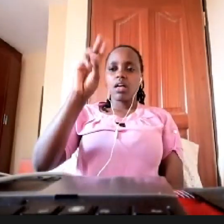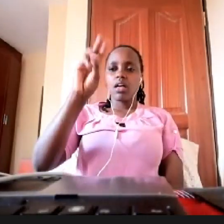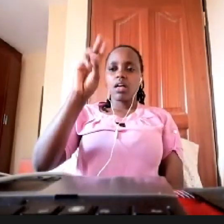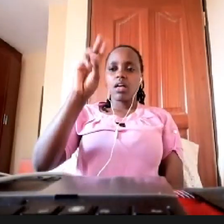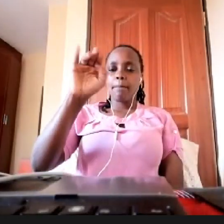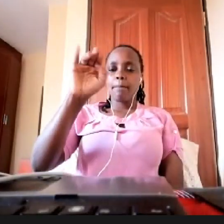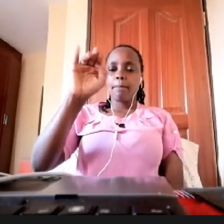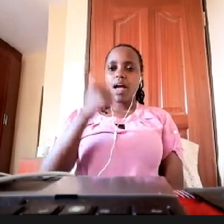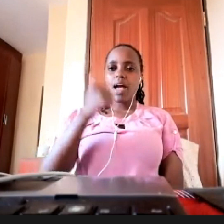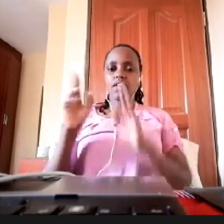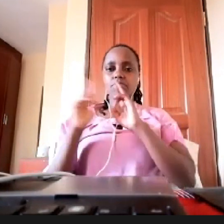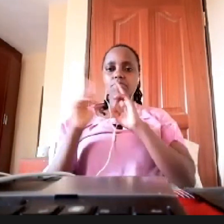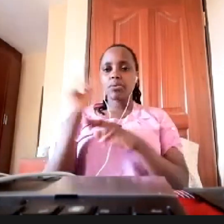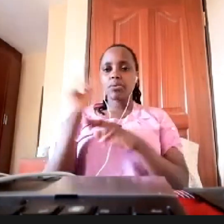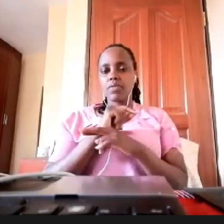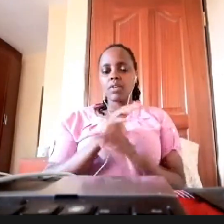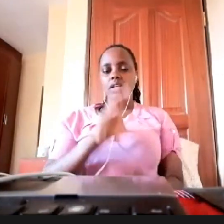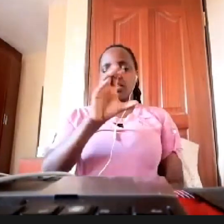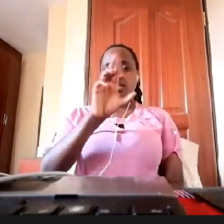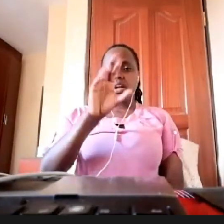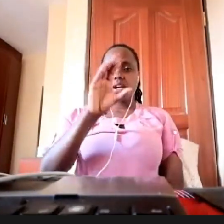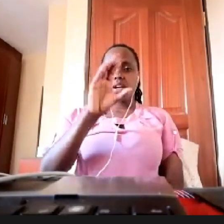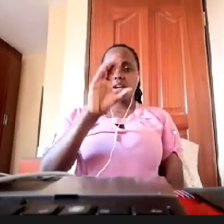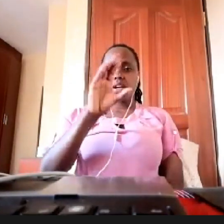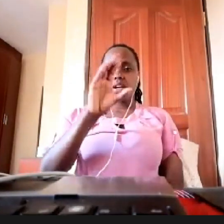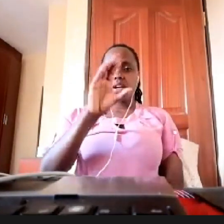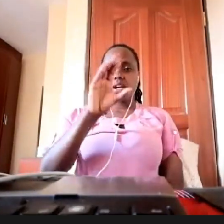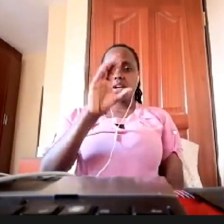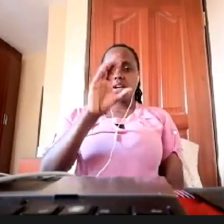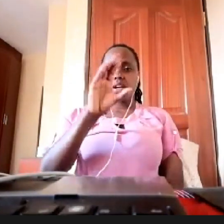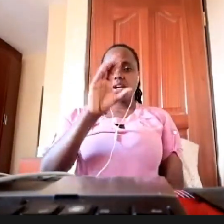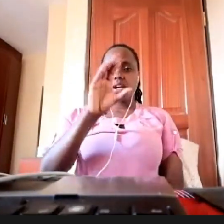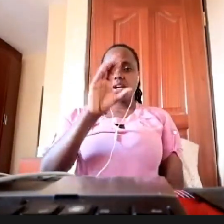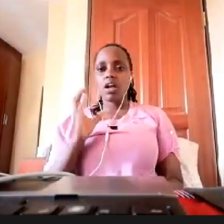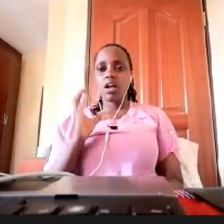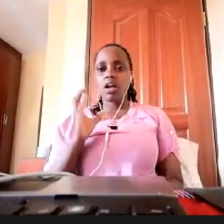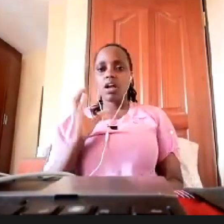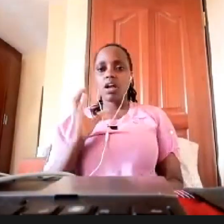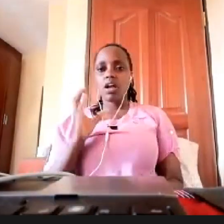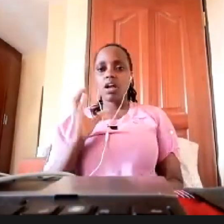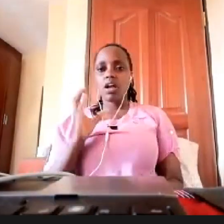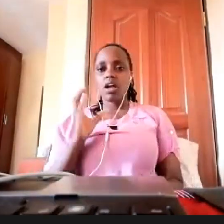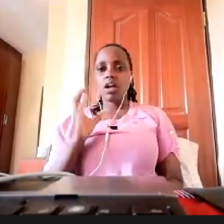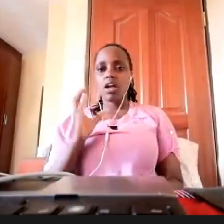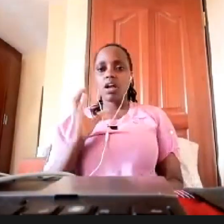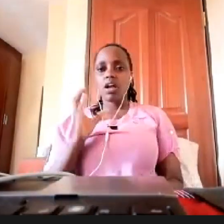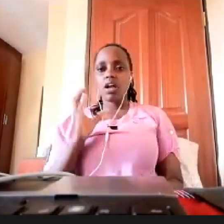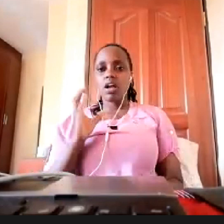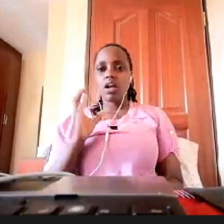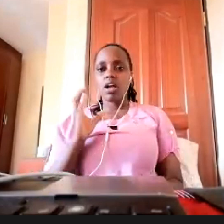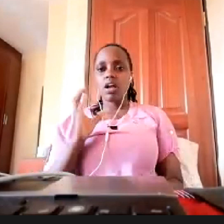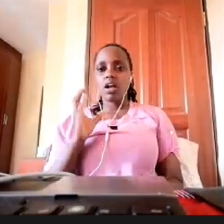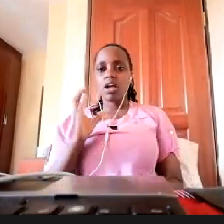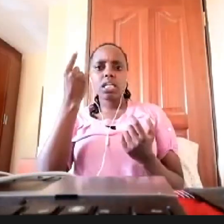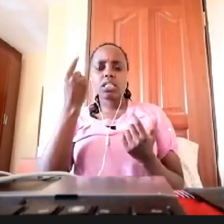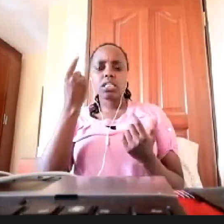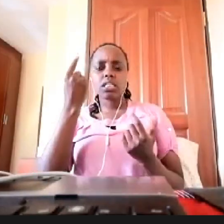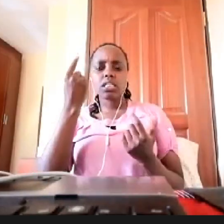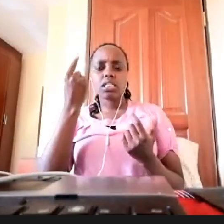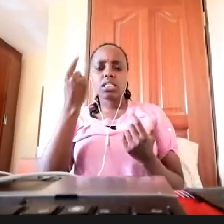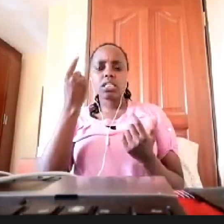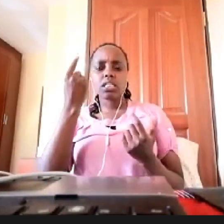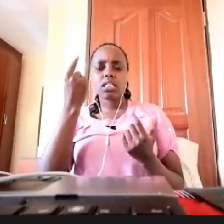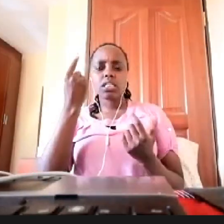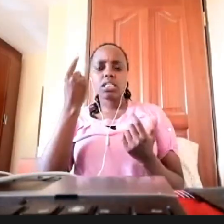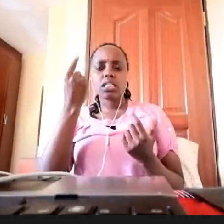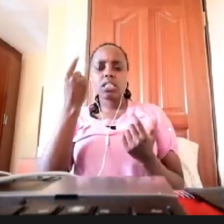reported to the CRC, but not to the African Committee. And we wanted to get some insights, of course, very